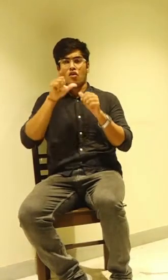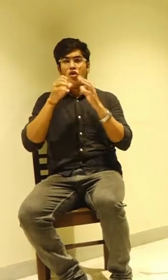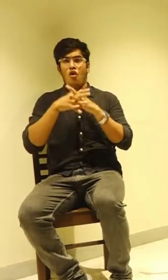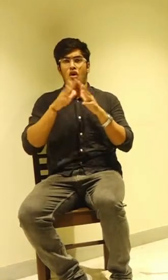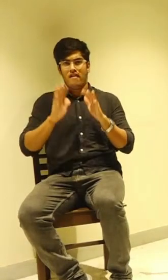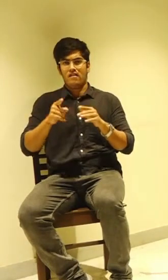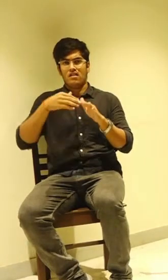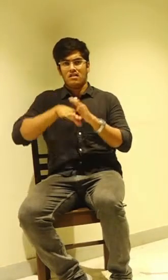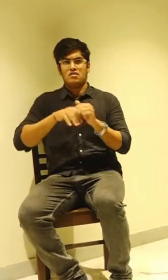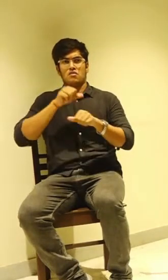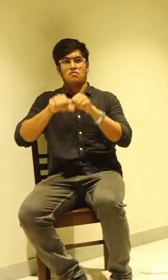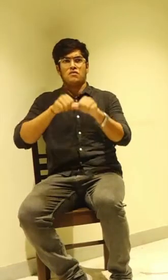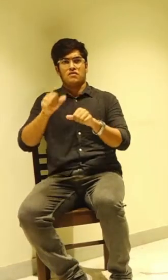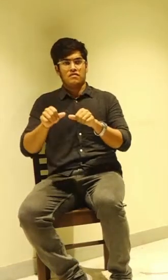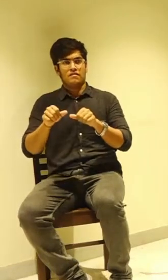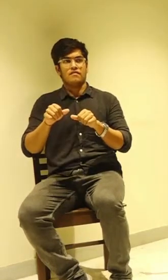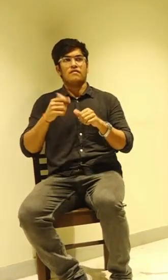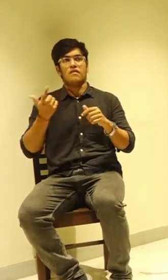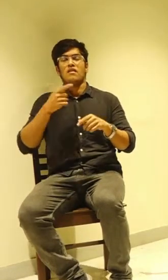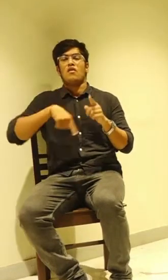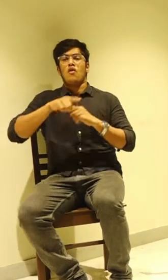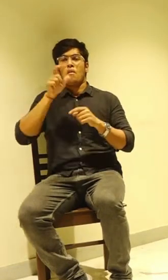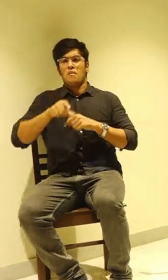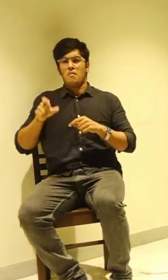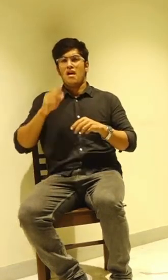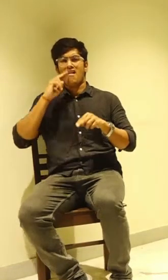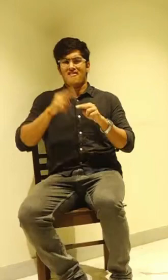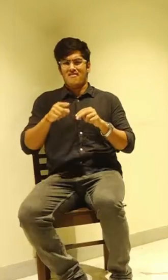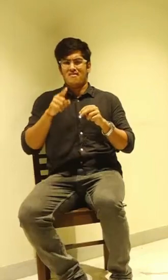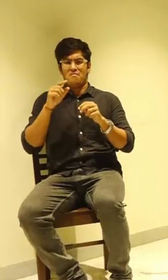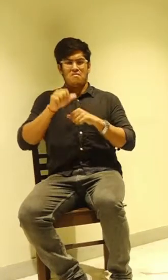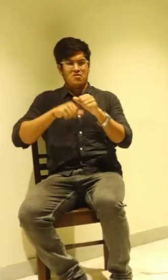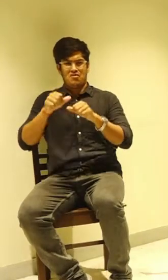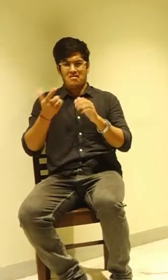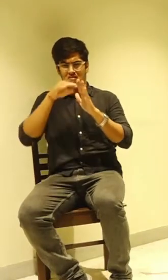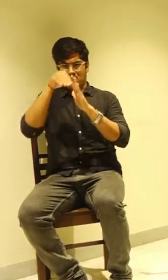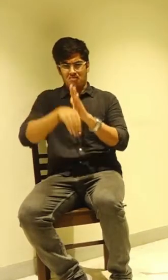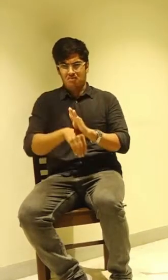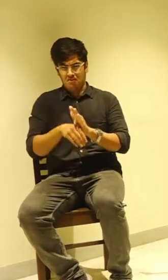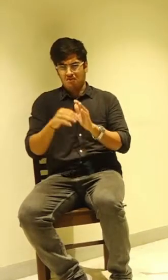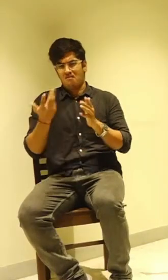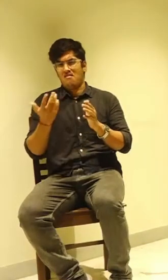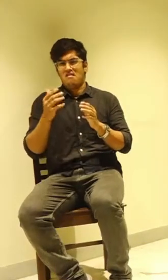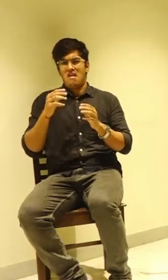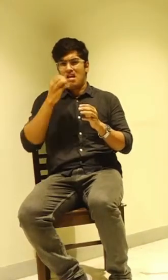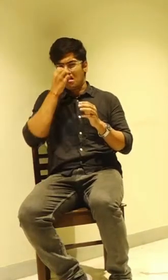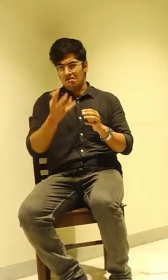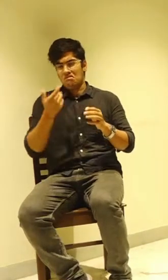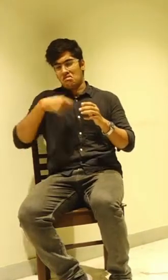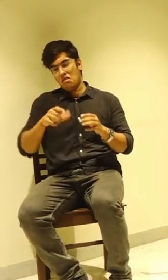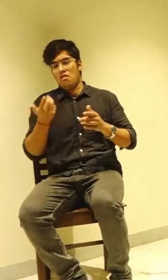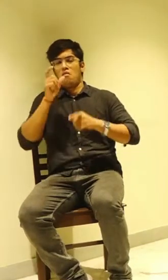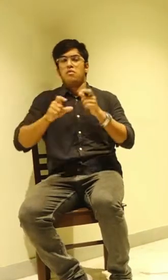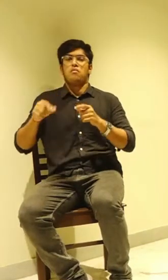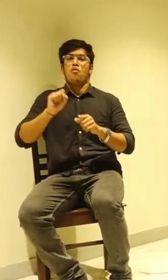however minimal and negligible that procedure is, that's it, that's enough. You can take away life and liberty if there is just some